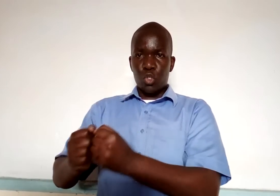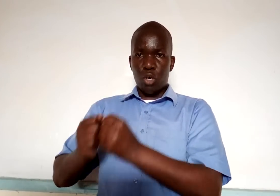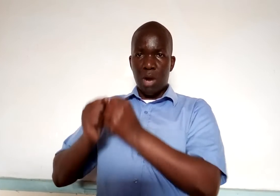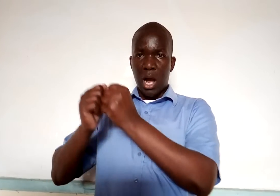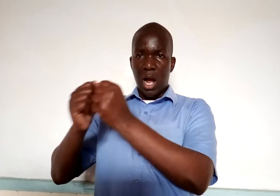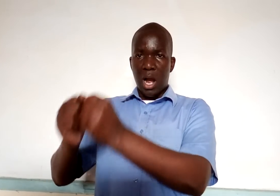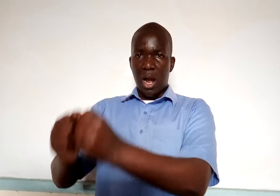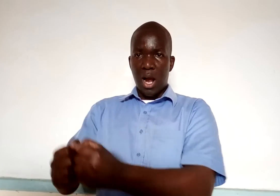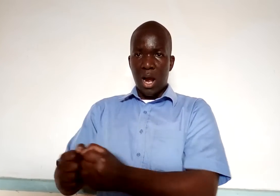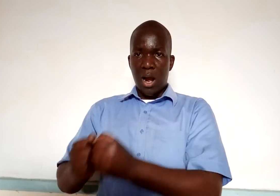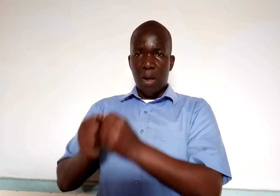October.